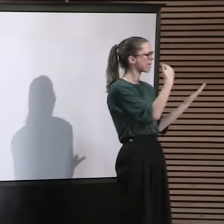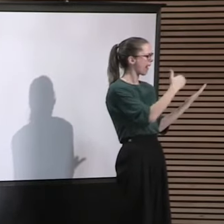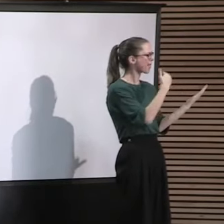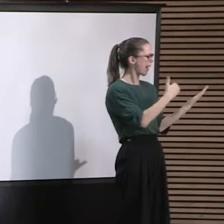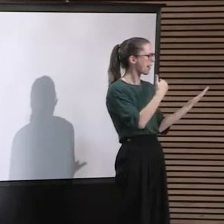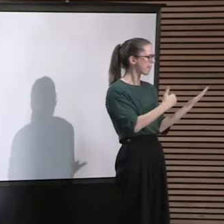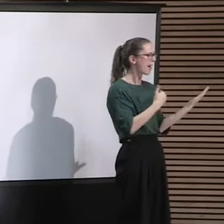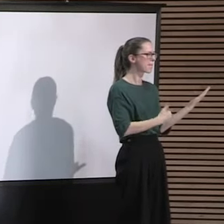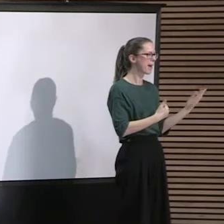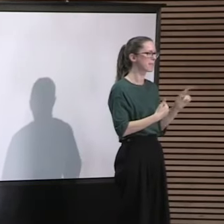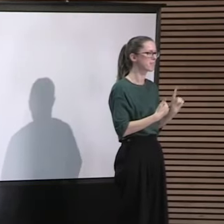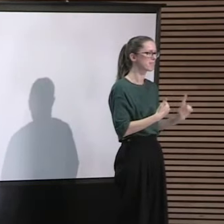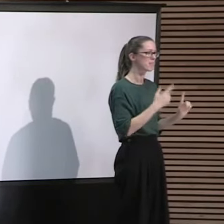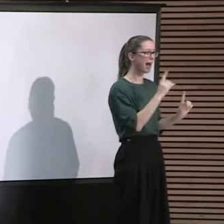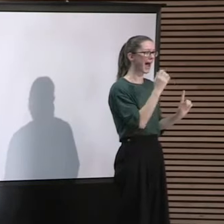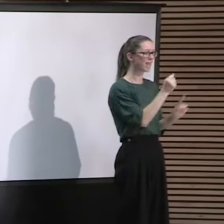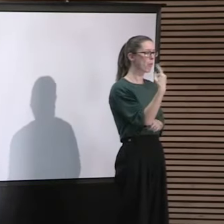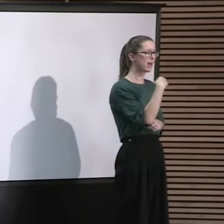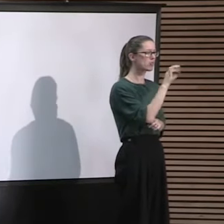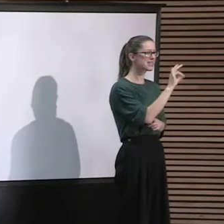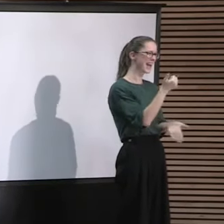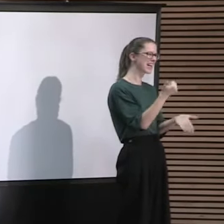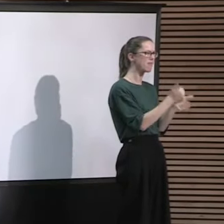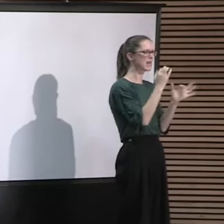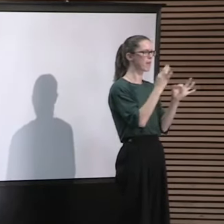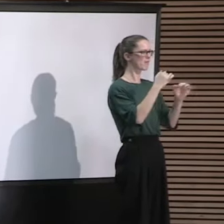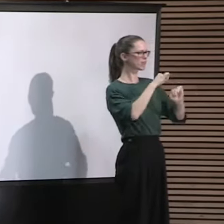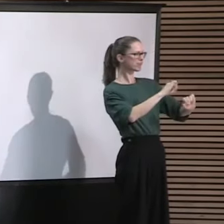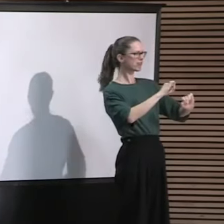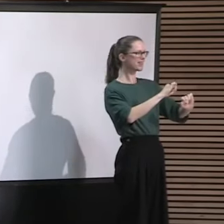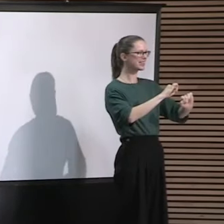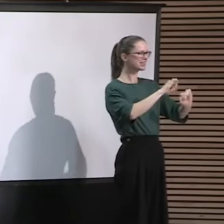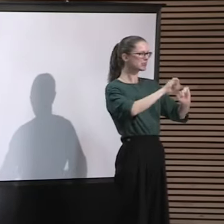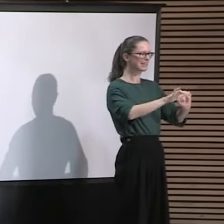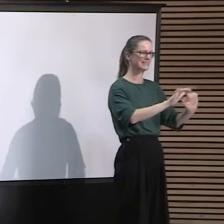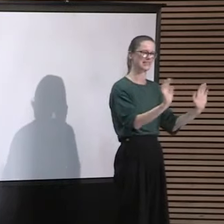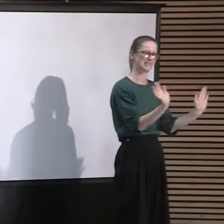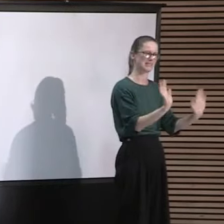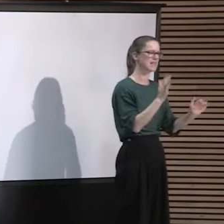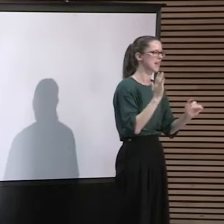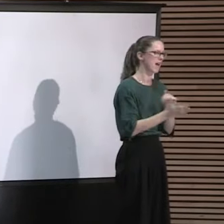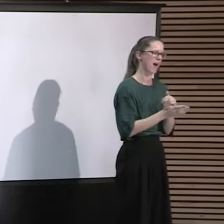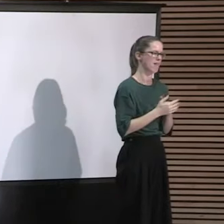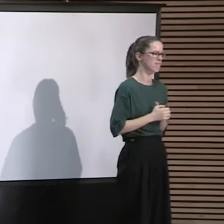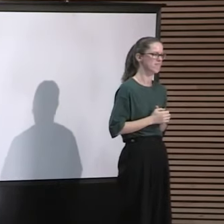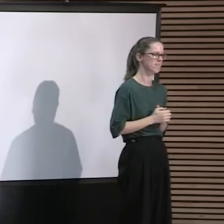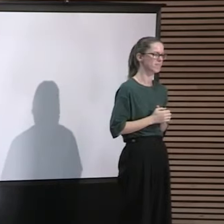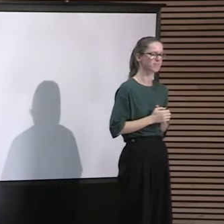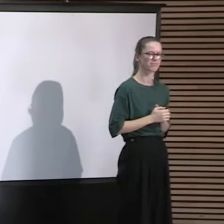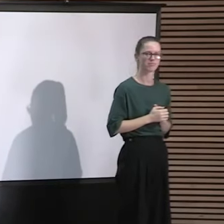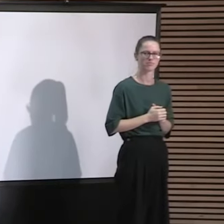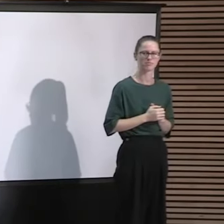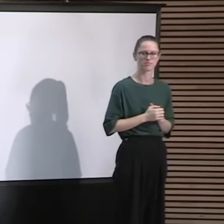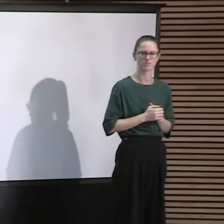There is no such thing as a 100% guarantee, even if you have the very best protective measures in place. All